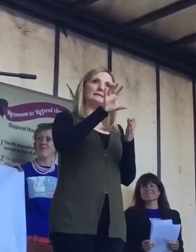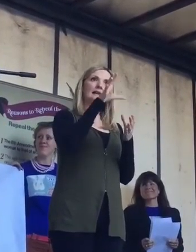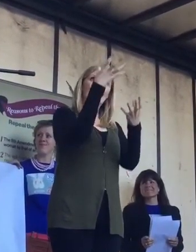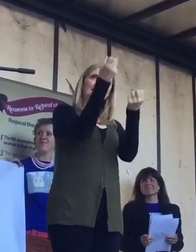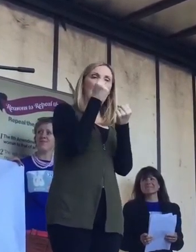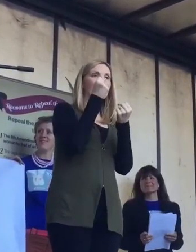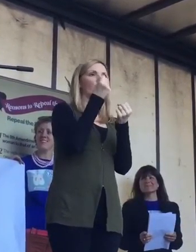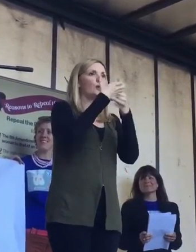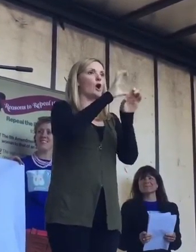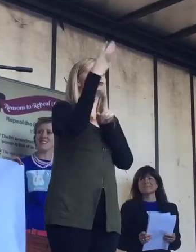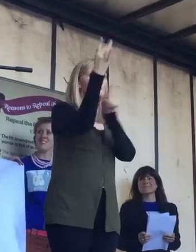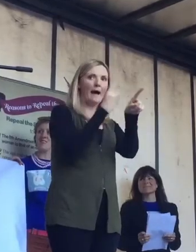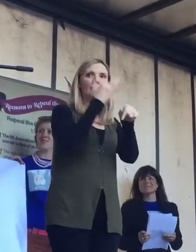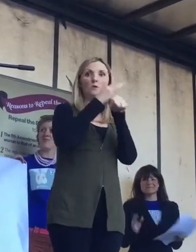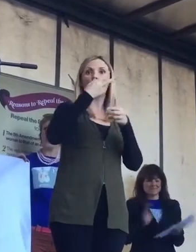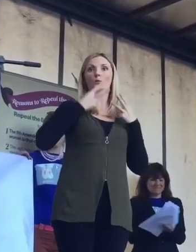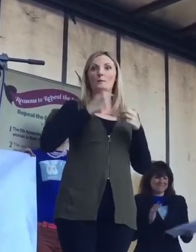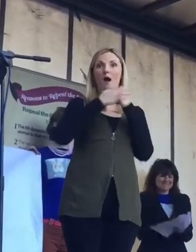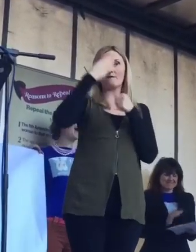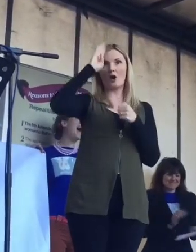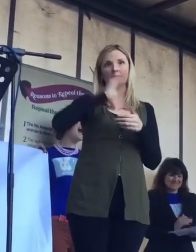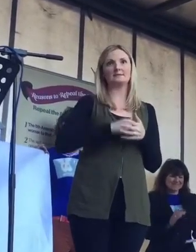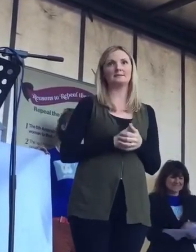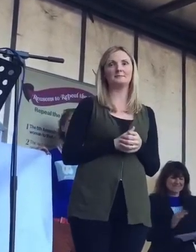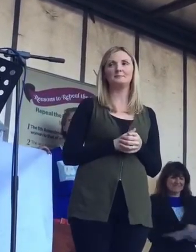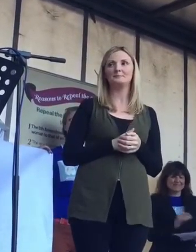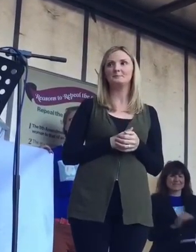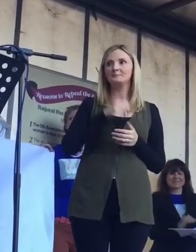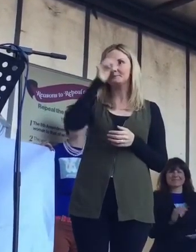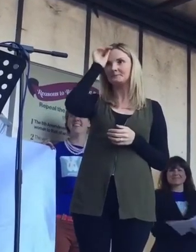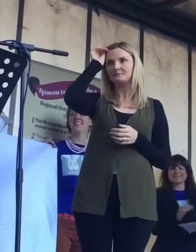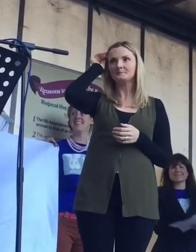country for the women of Ireland.